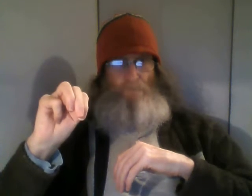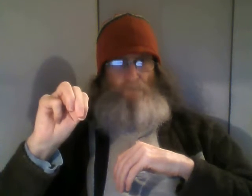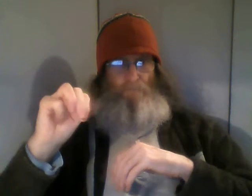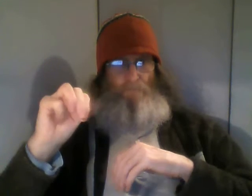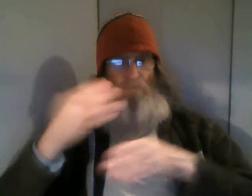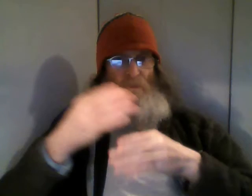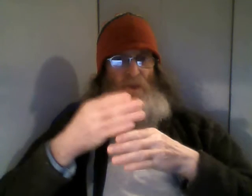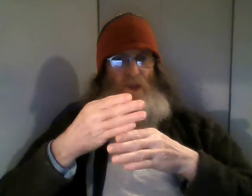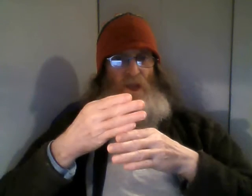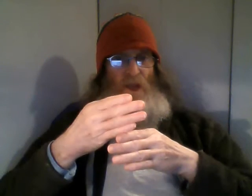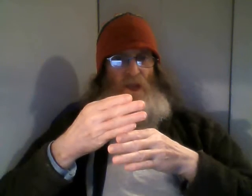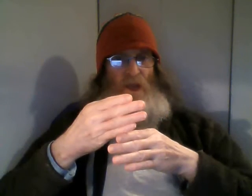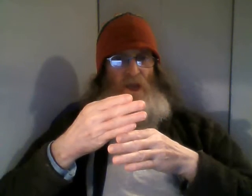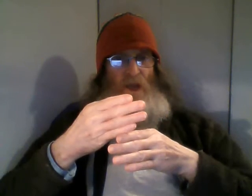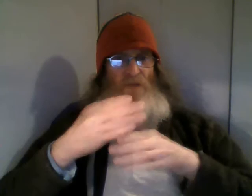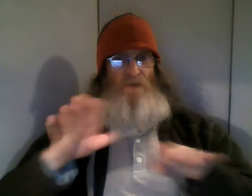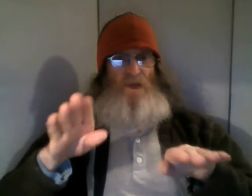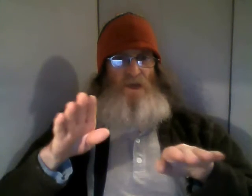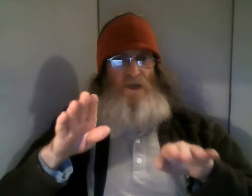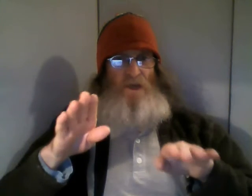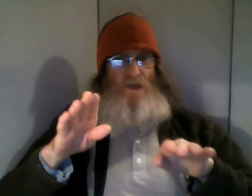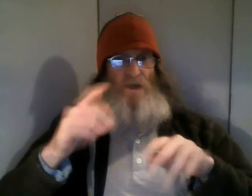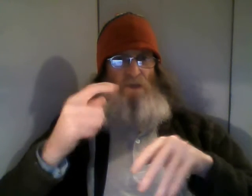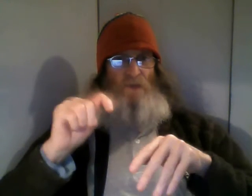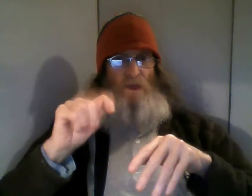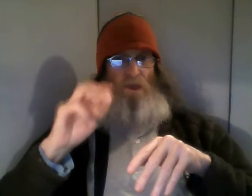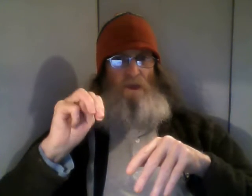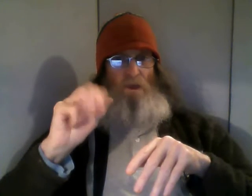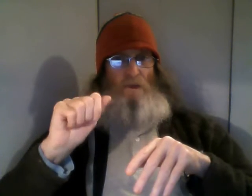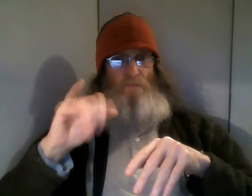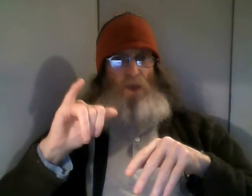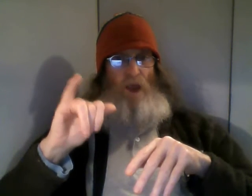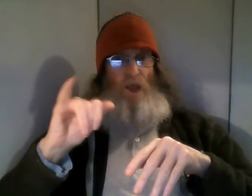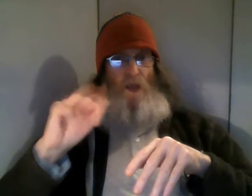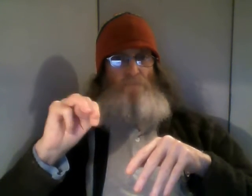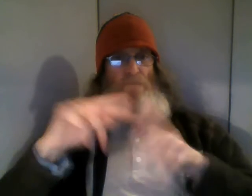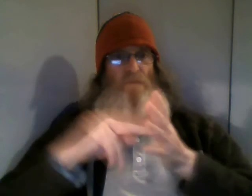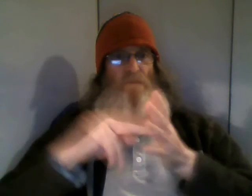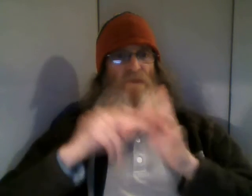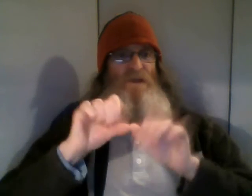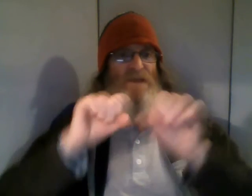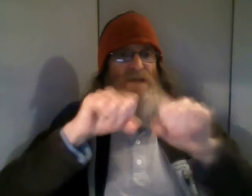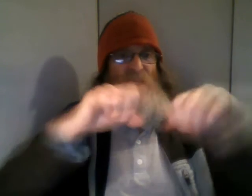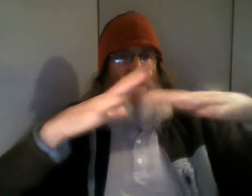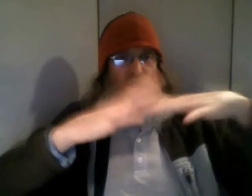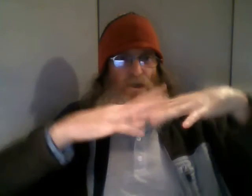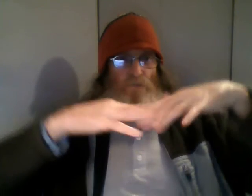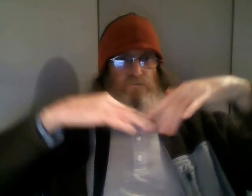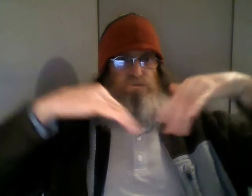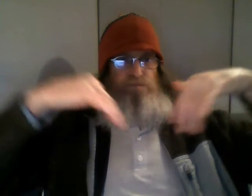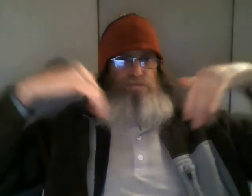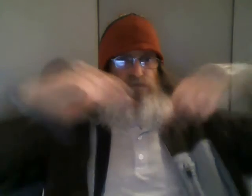So, how's the tour going? It's good. We're having a great time. We?